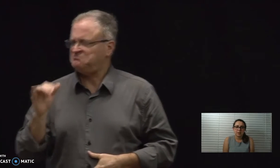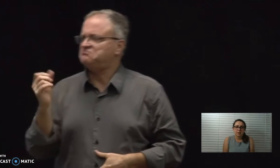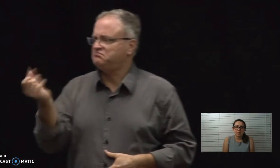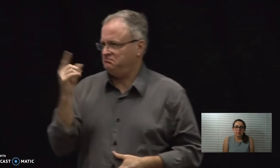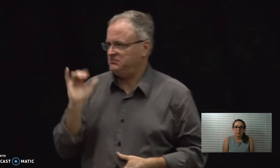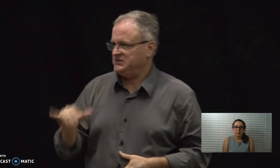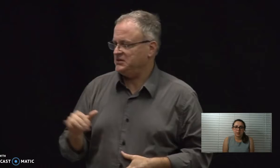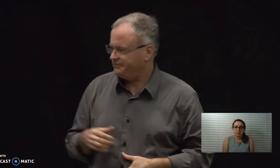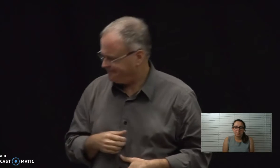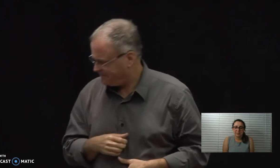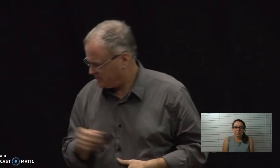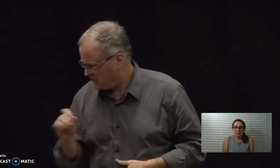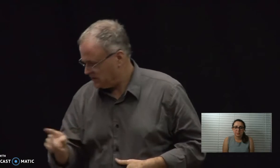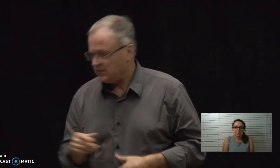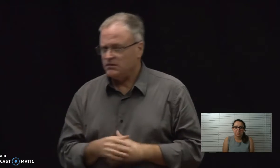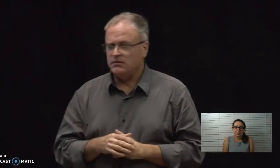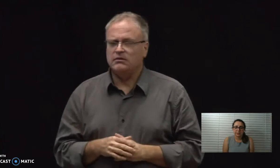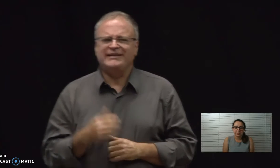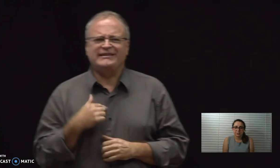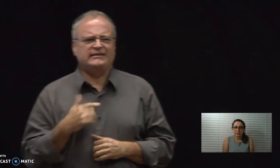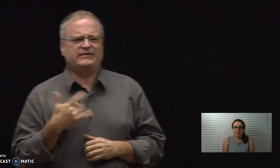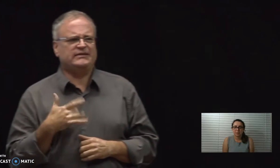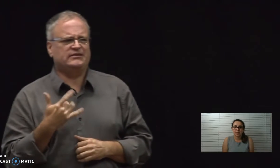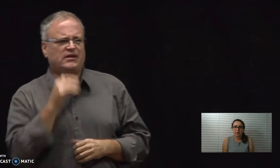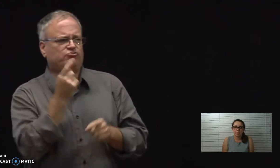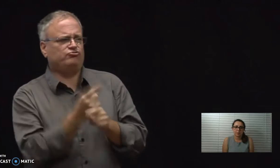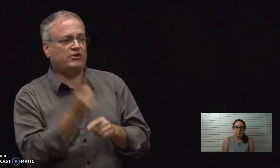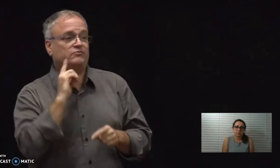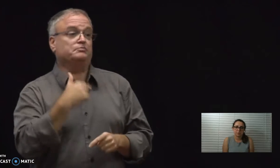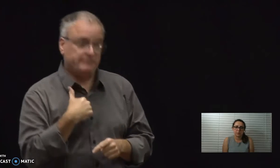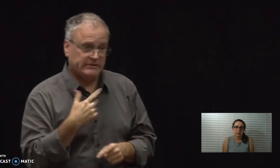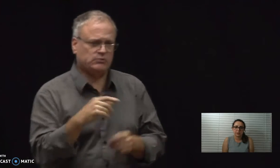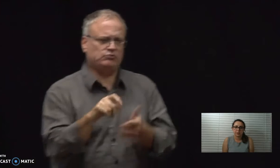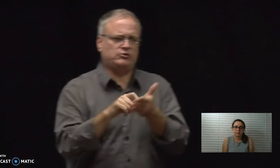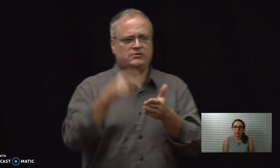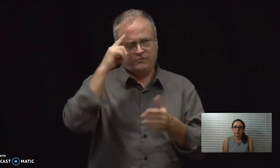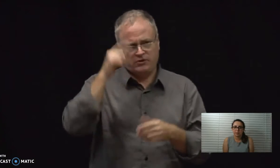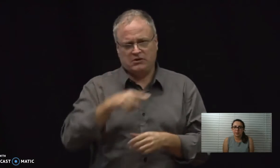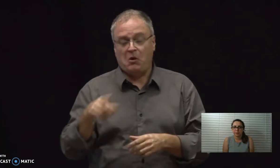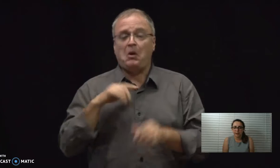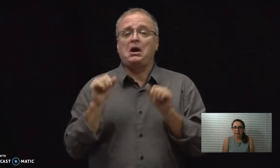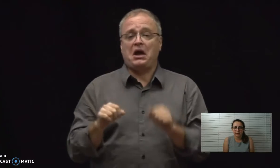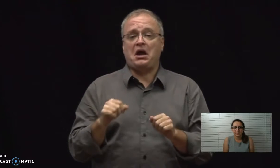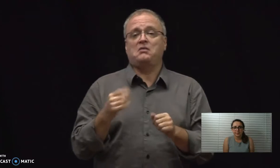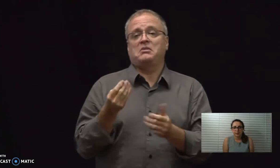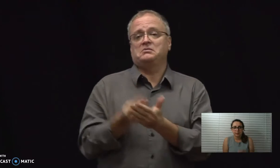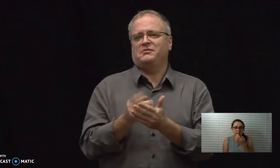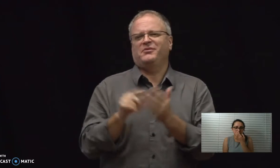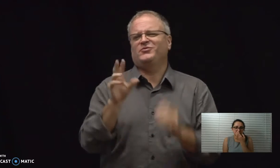just made them so discouraged because they would just write wrong and corrections all over the paper in red